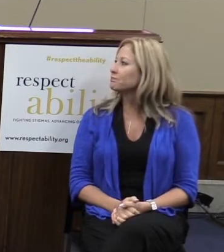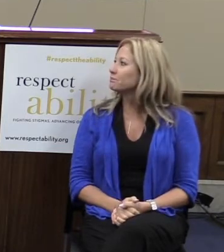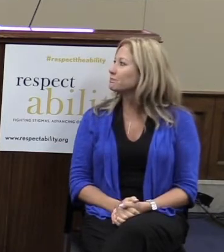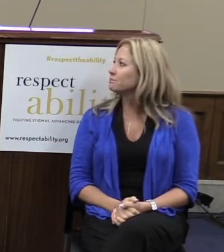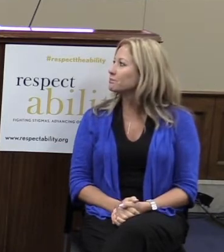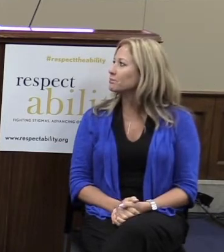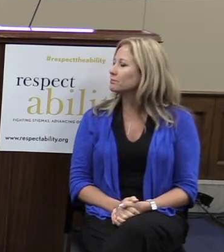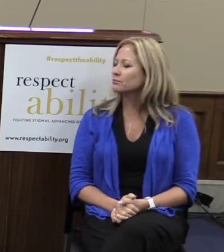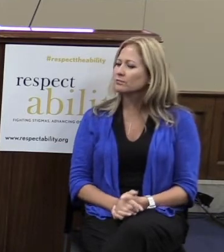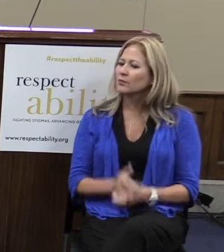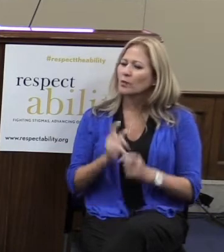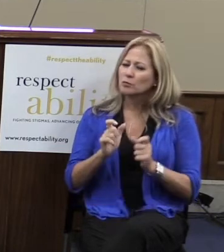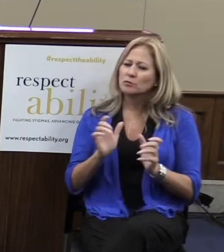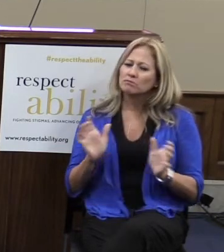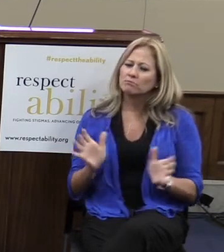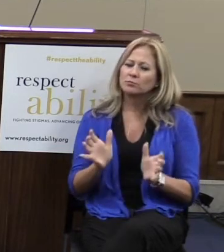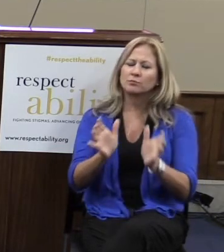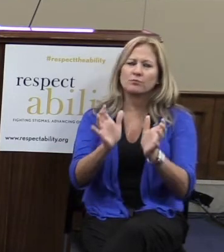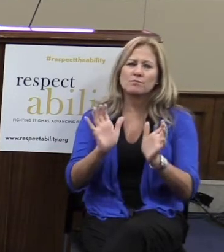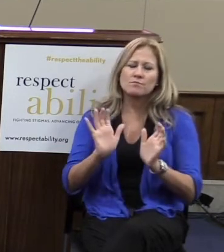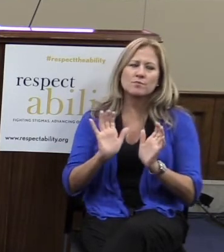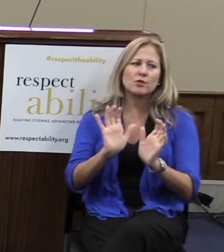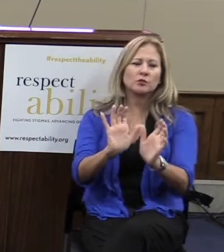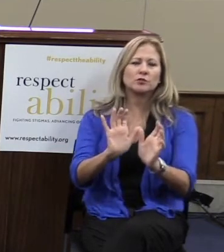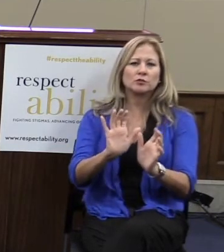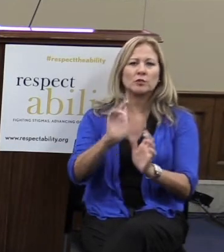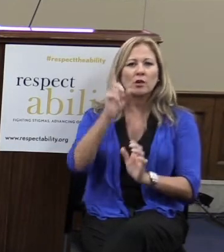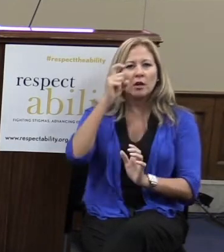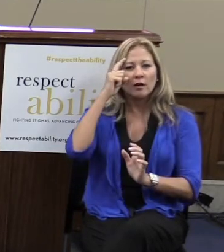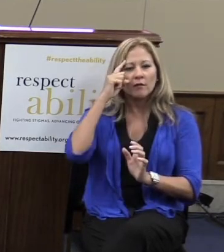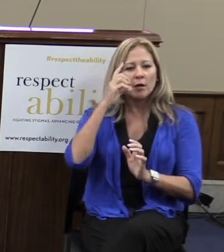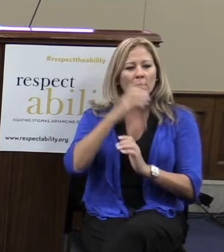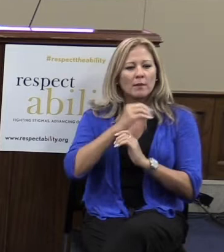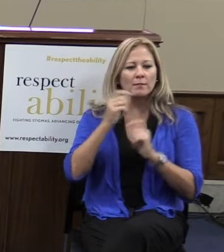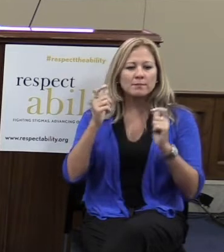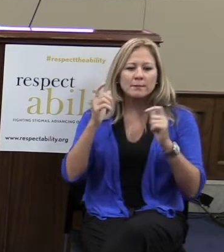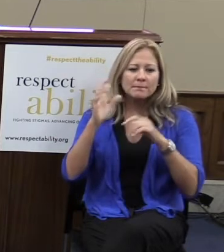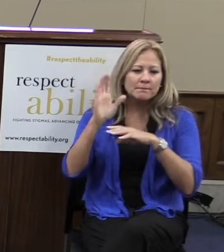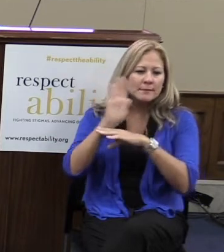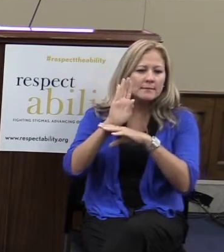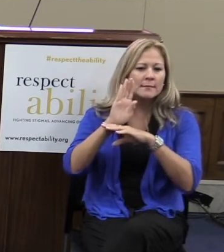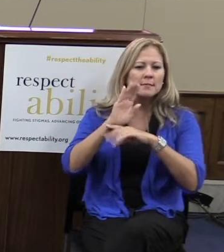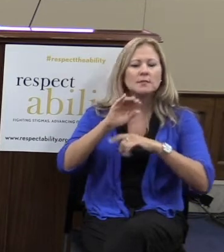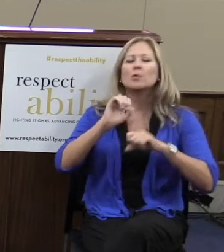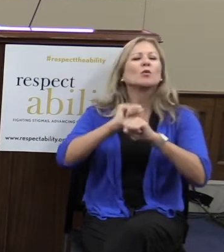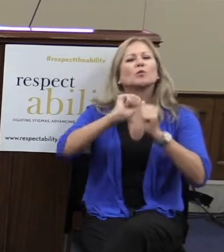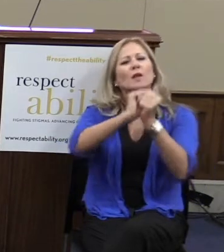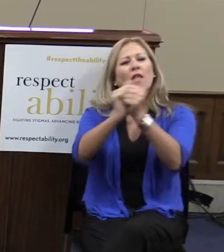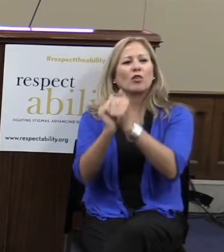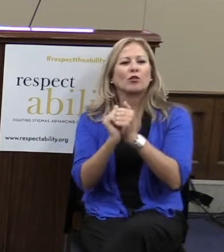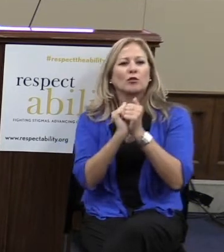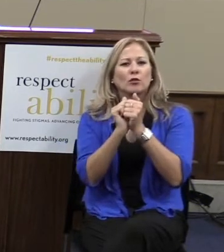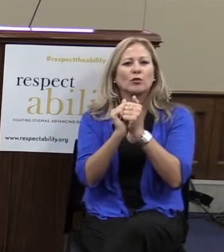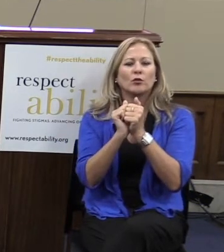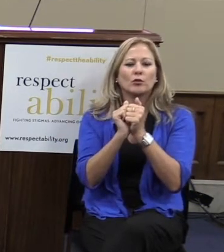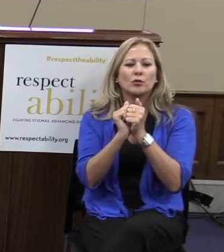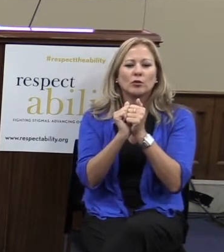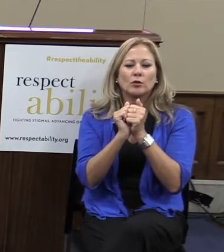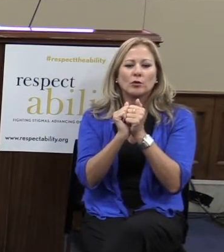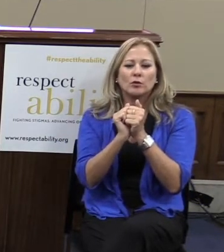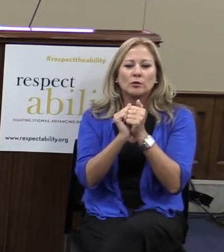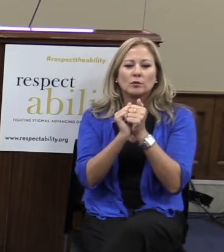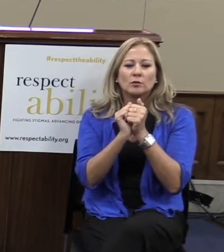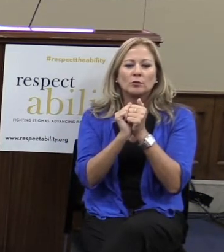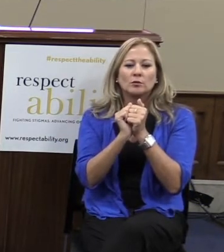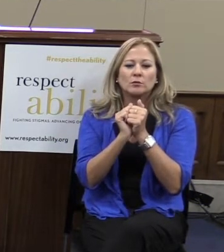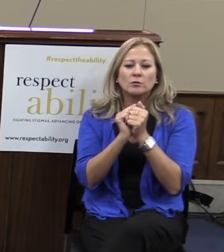we should push the government, we should push corporations, we should work all together to